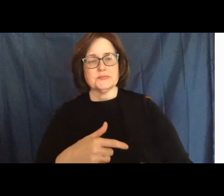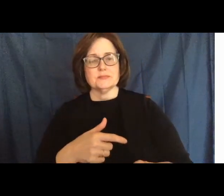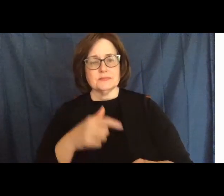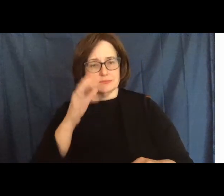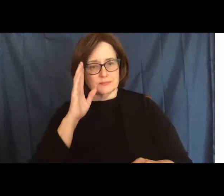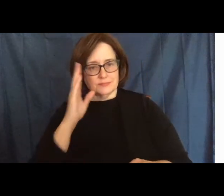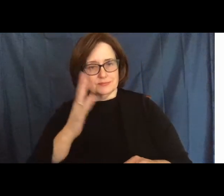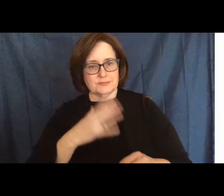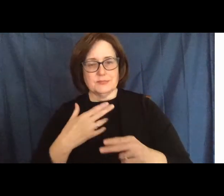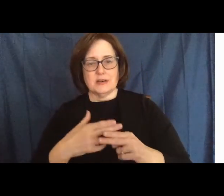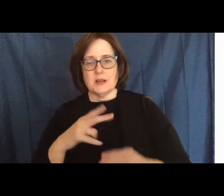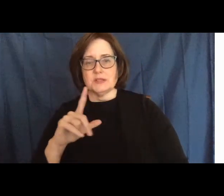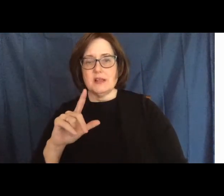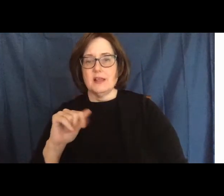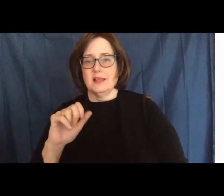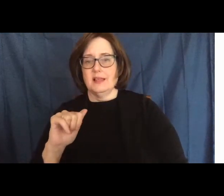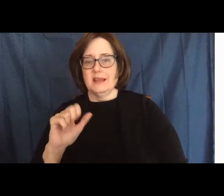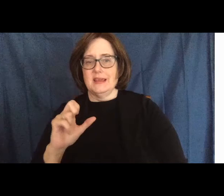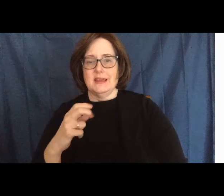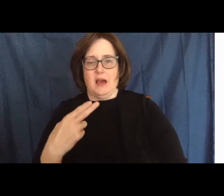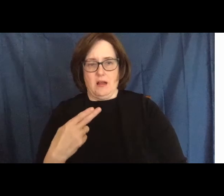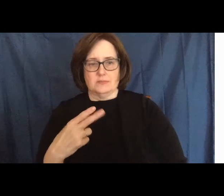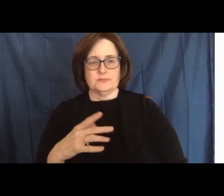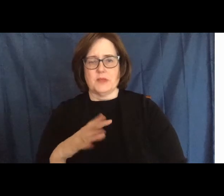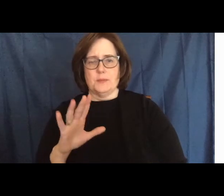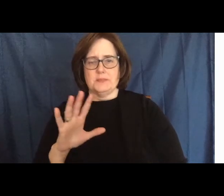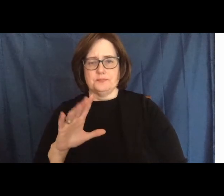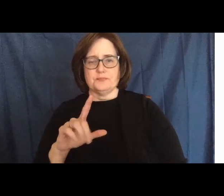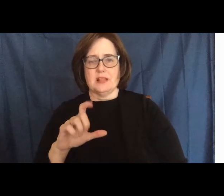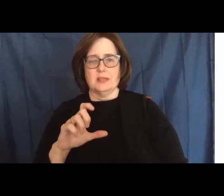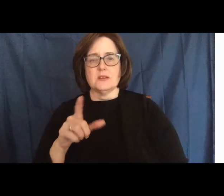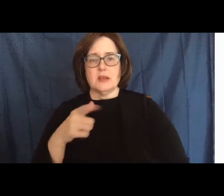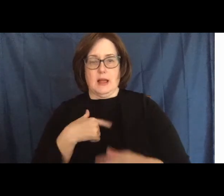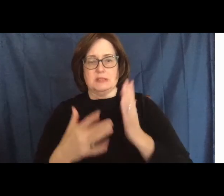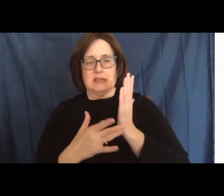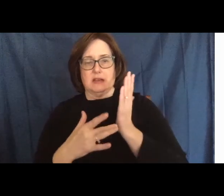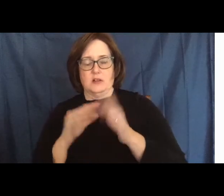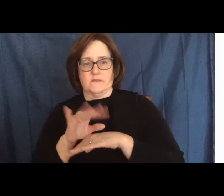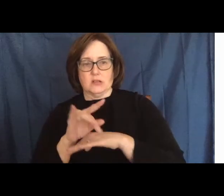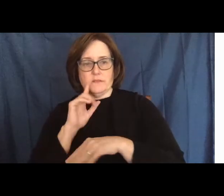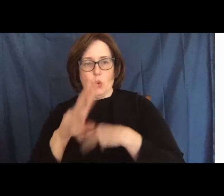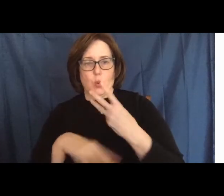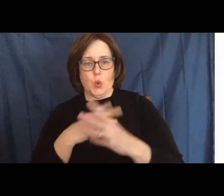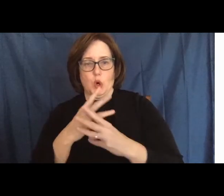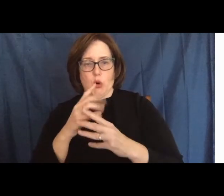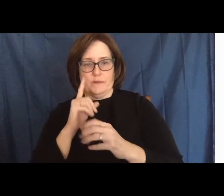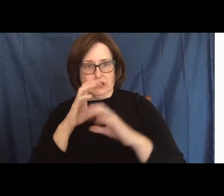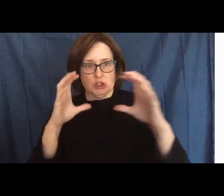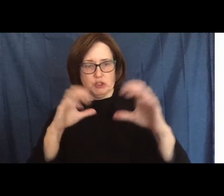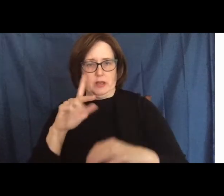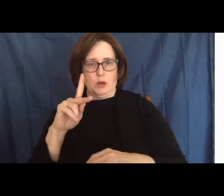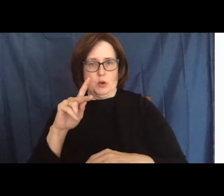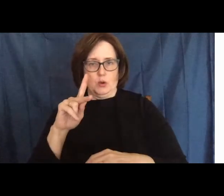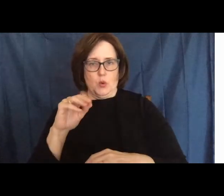Brisida Jahaj and I'm the Education and Youth Technical Advisor for World Vision Albania and Kosovo. So I'm here